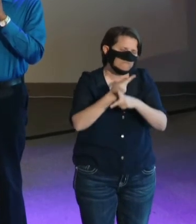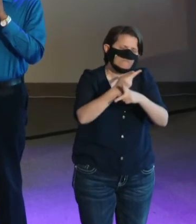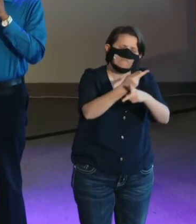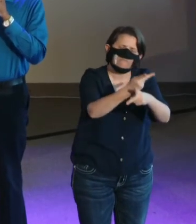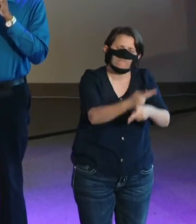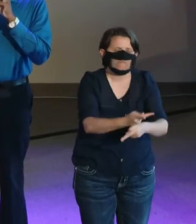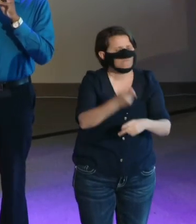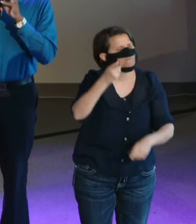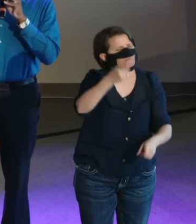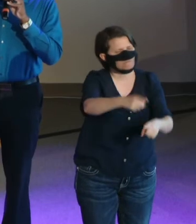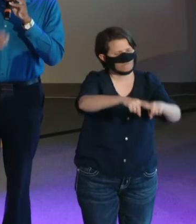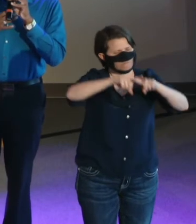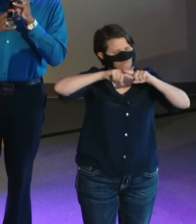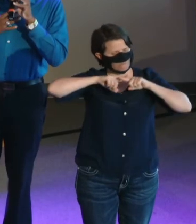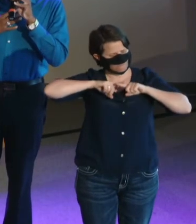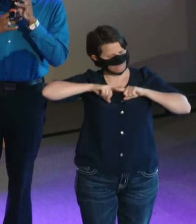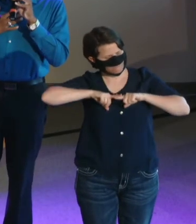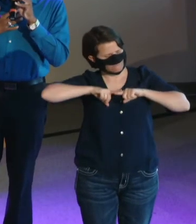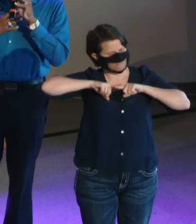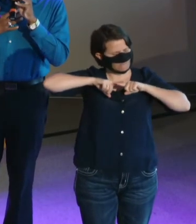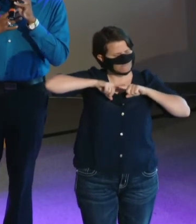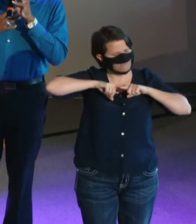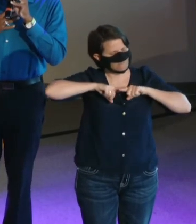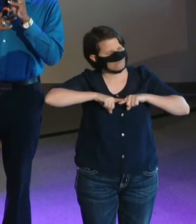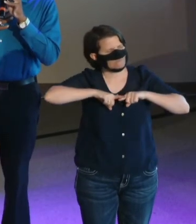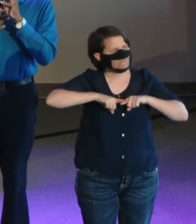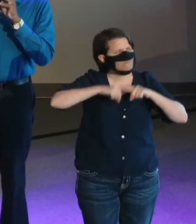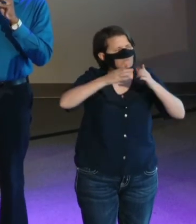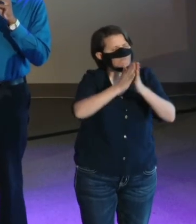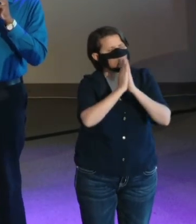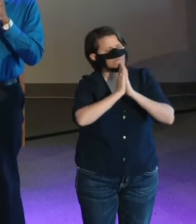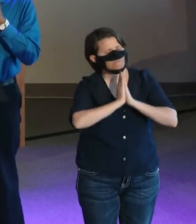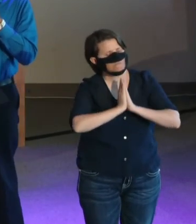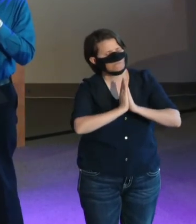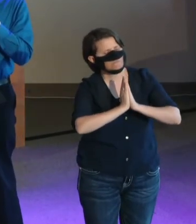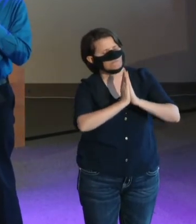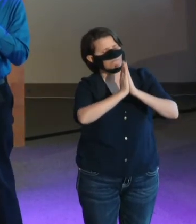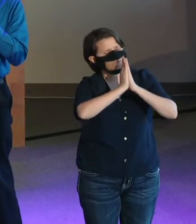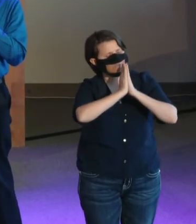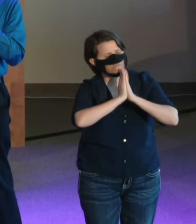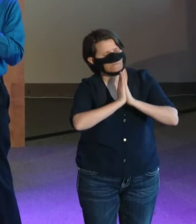You can depend on me to pray for you.